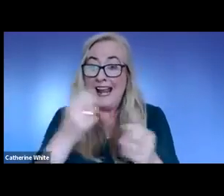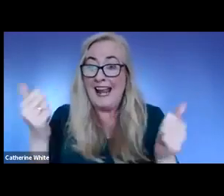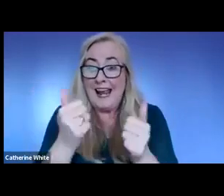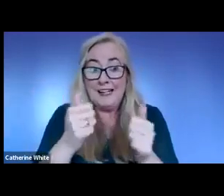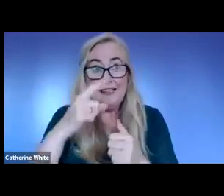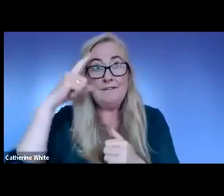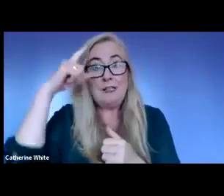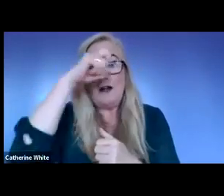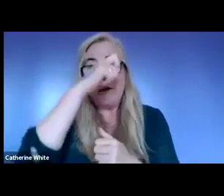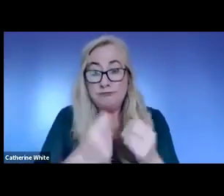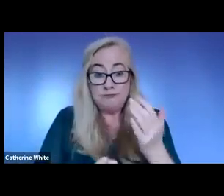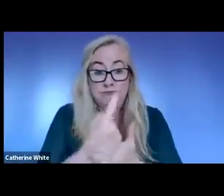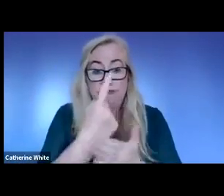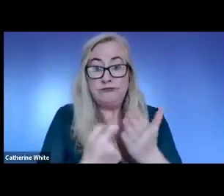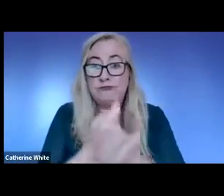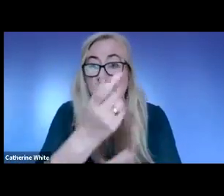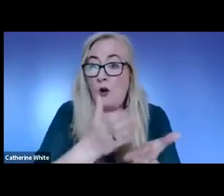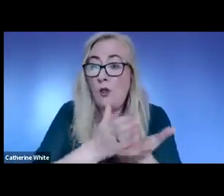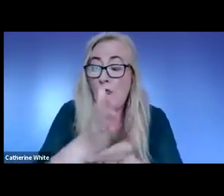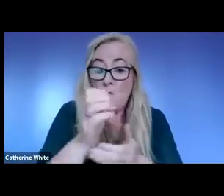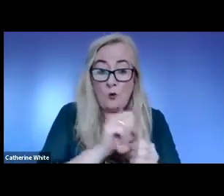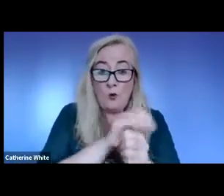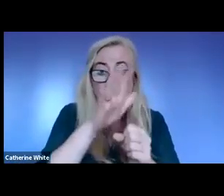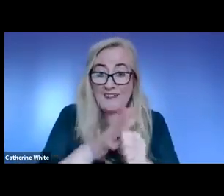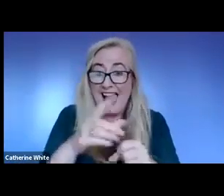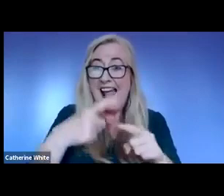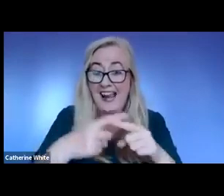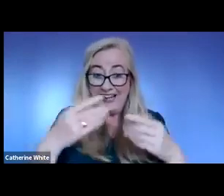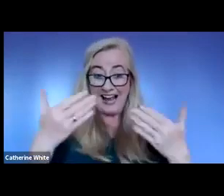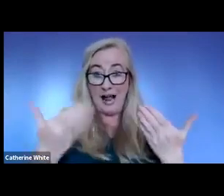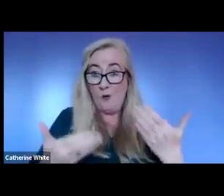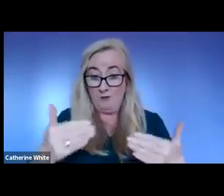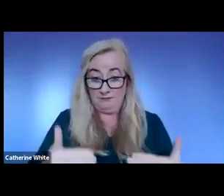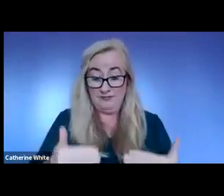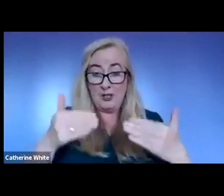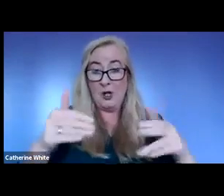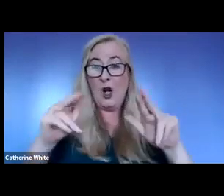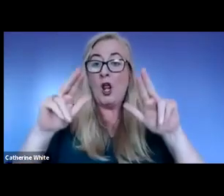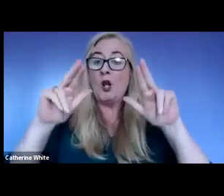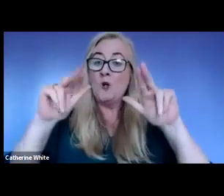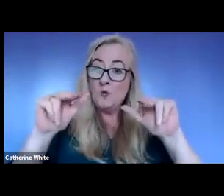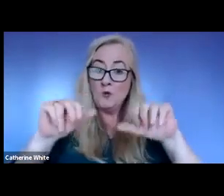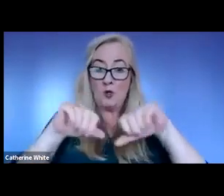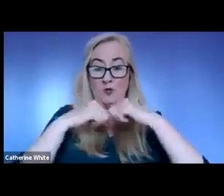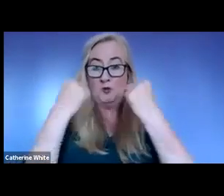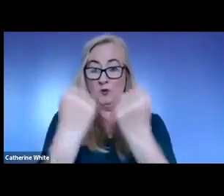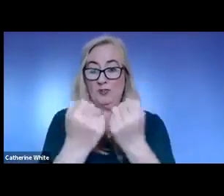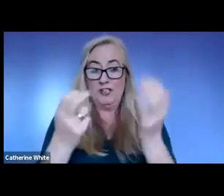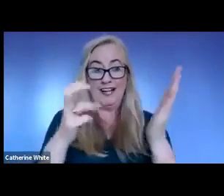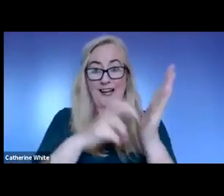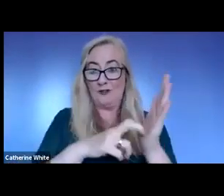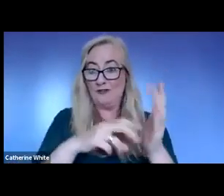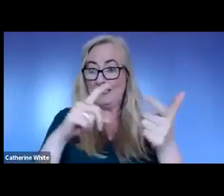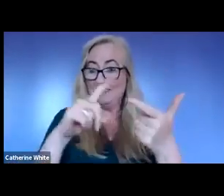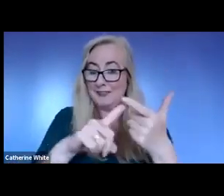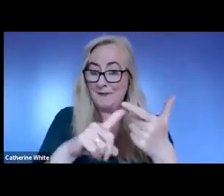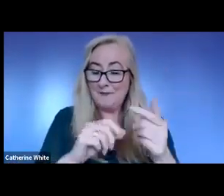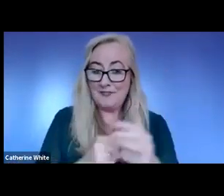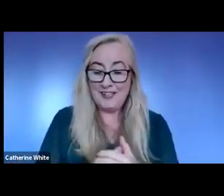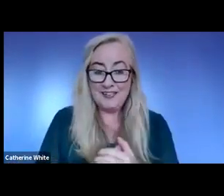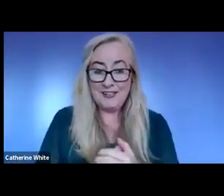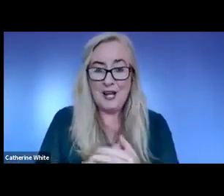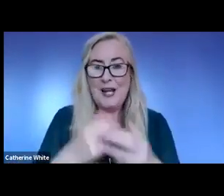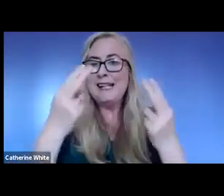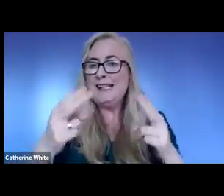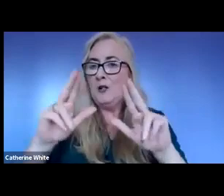COVID have brought, and to actually move forward into this new social contract. We need to look at adjusting the EU fiscal rules